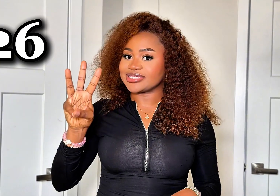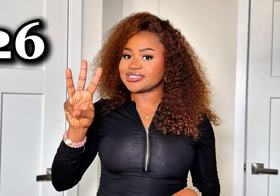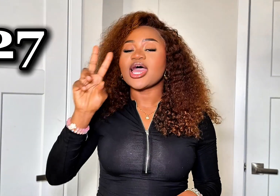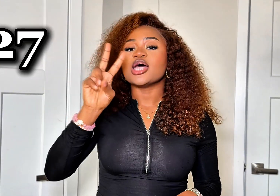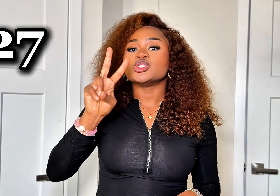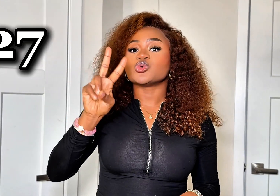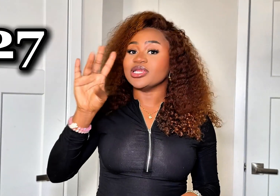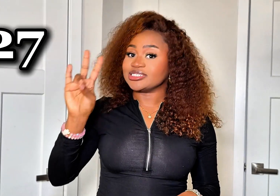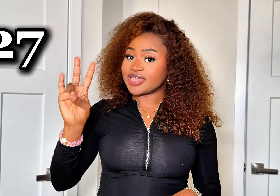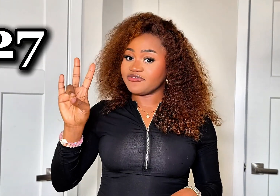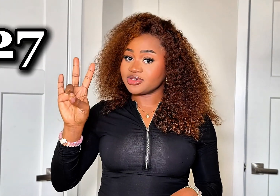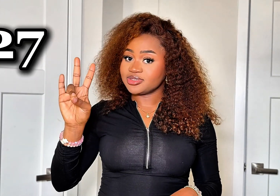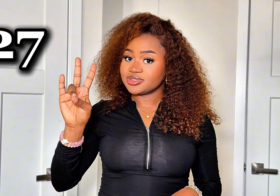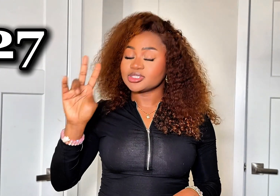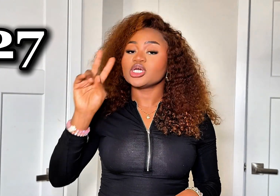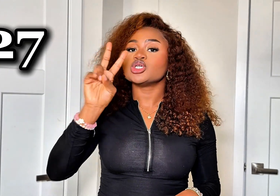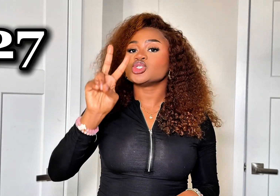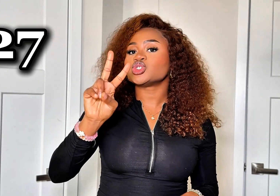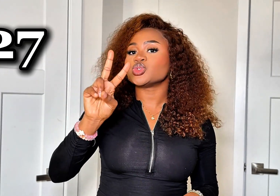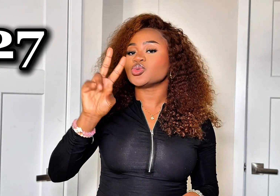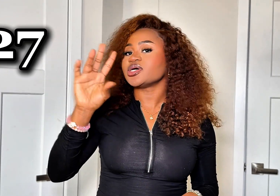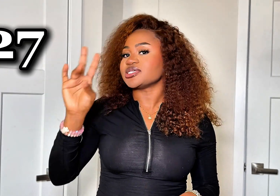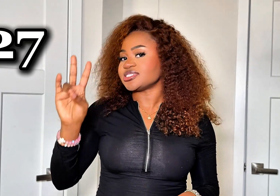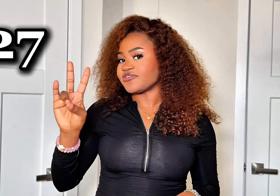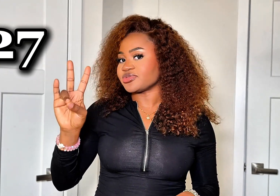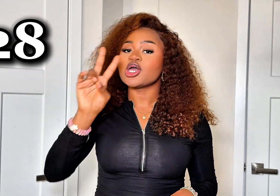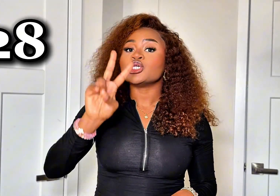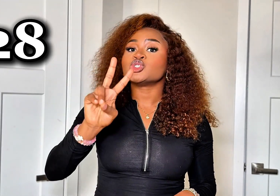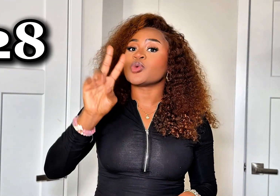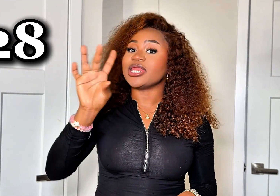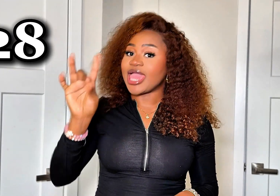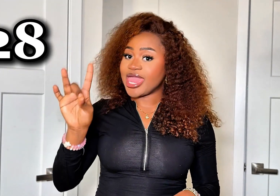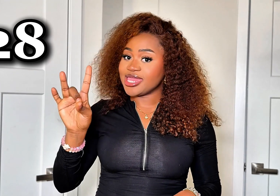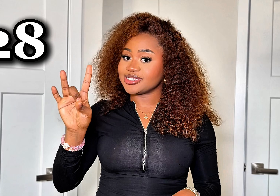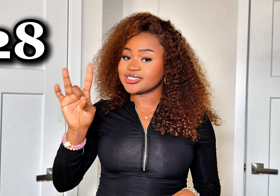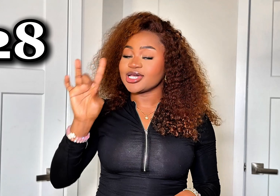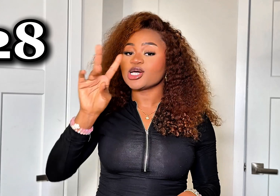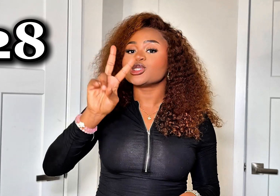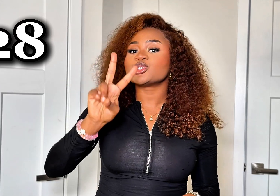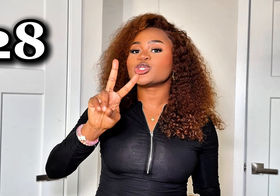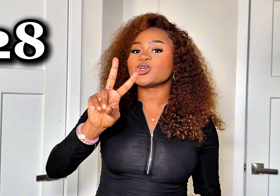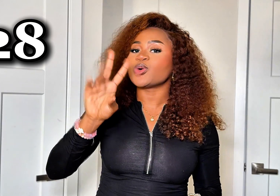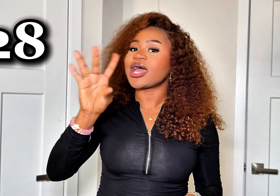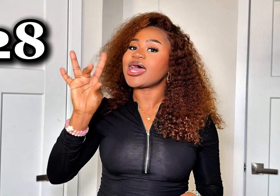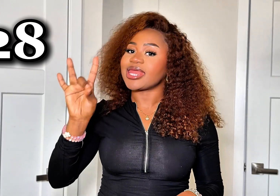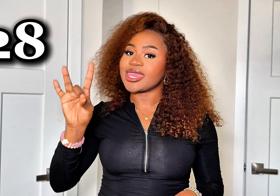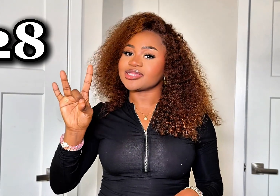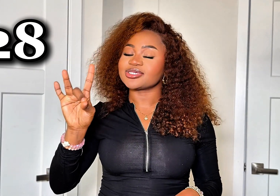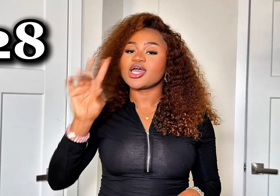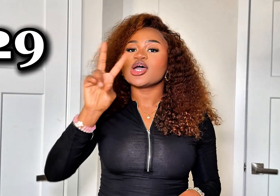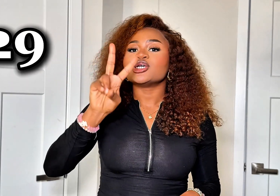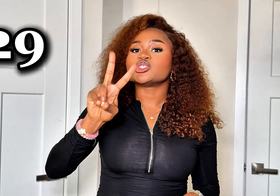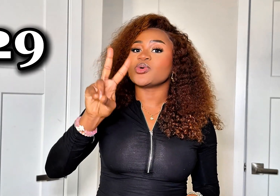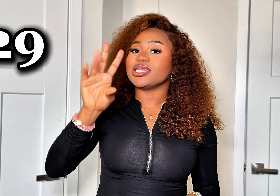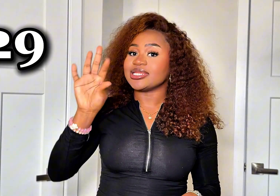6. 27, 2 and 7. 28, 2 and 8.